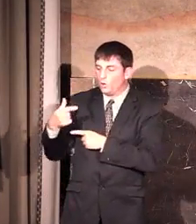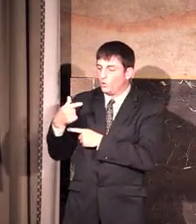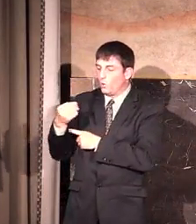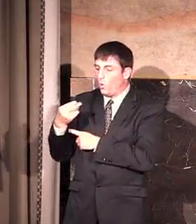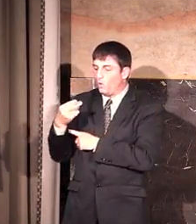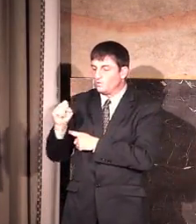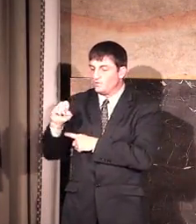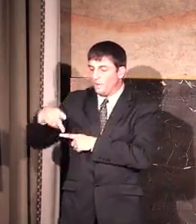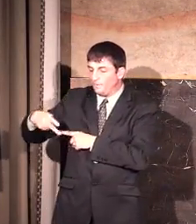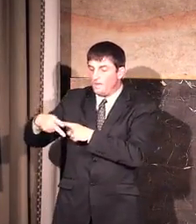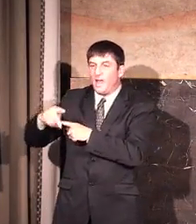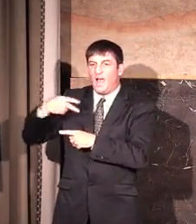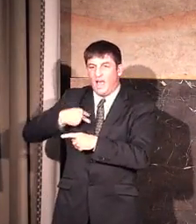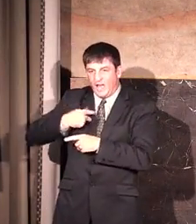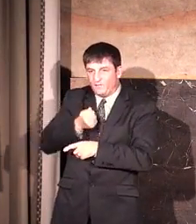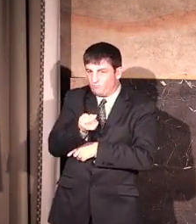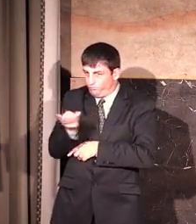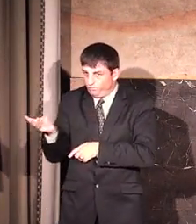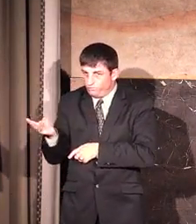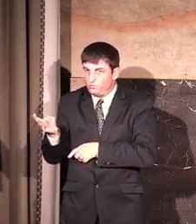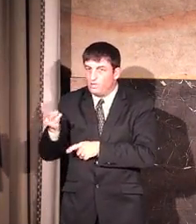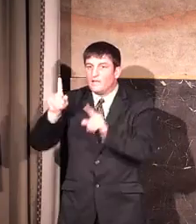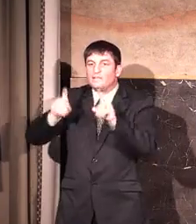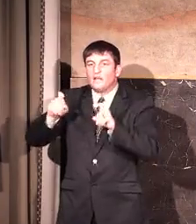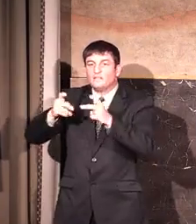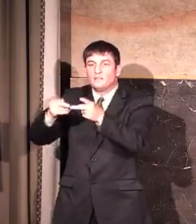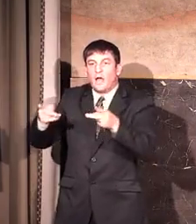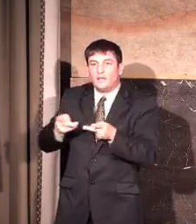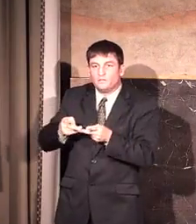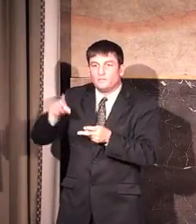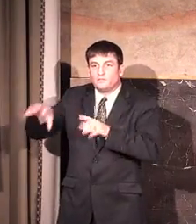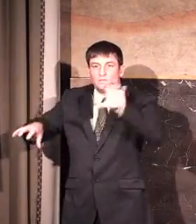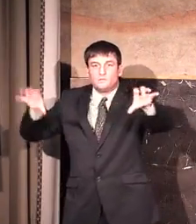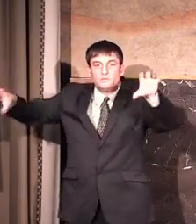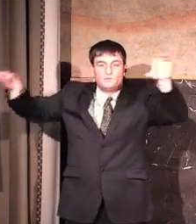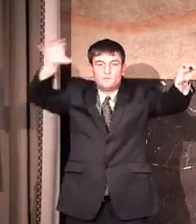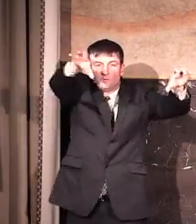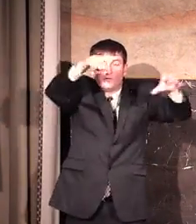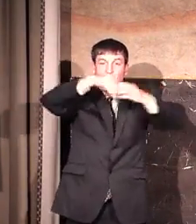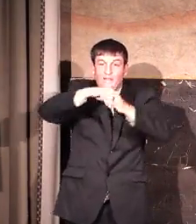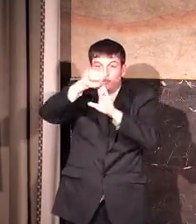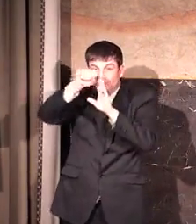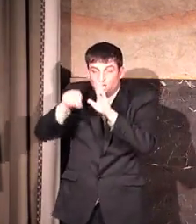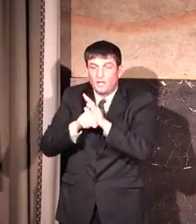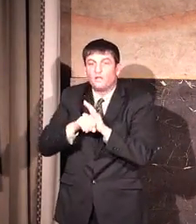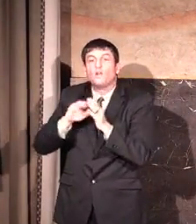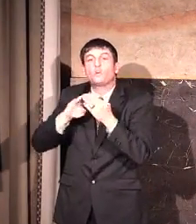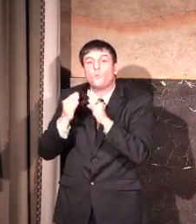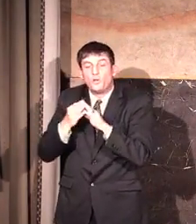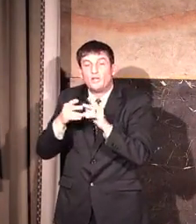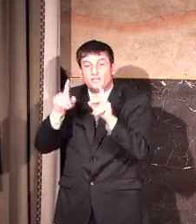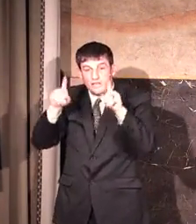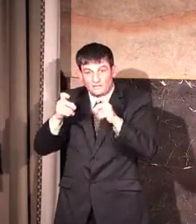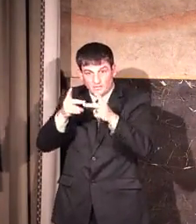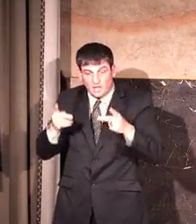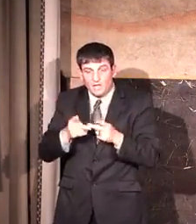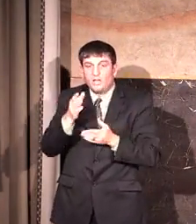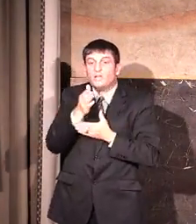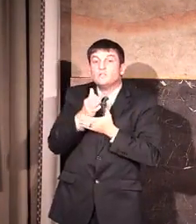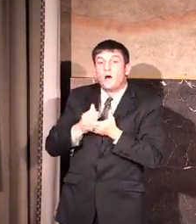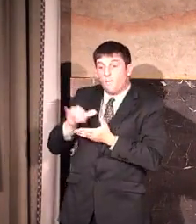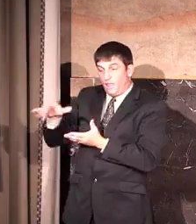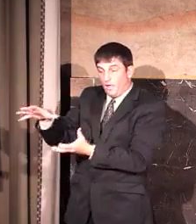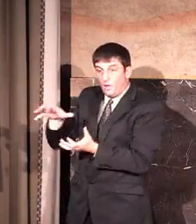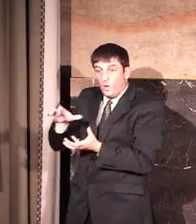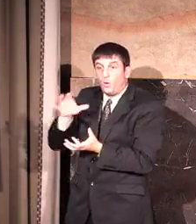multiple mobile testing sites across the state and community testing sites across the state, so some of the swabs go to